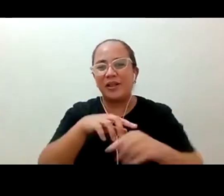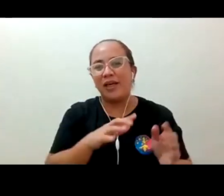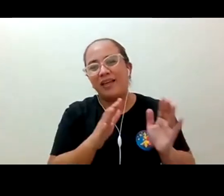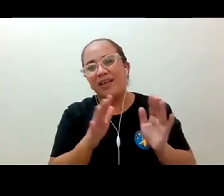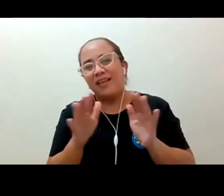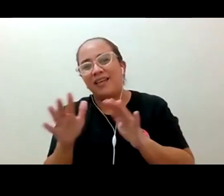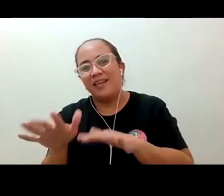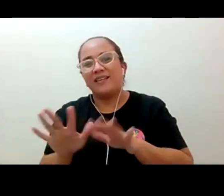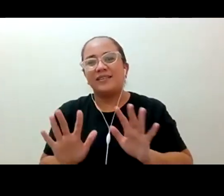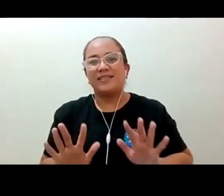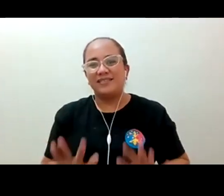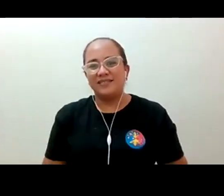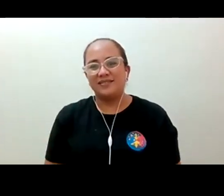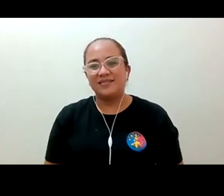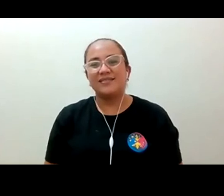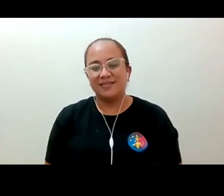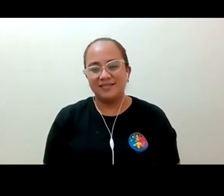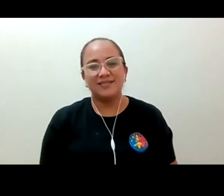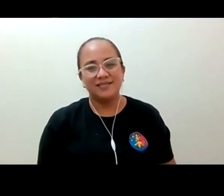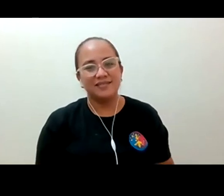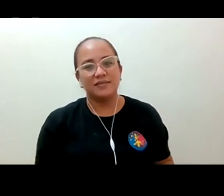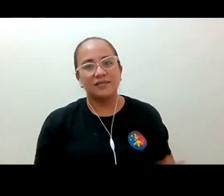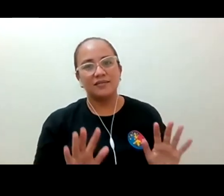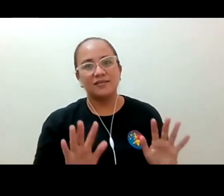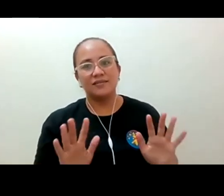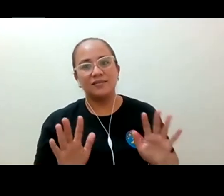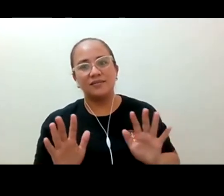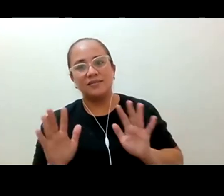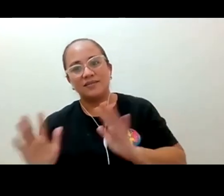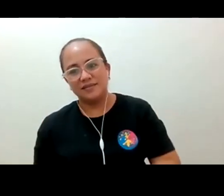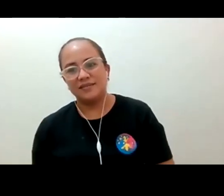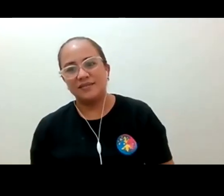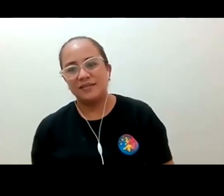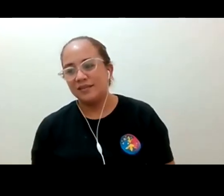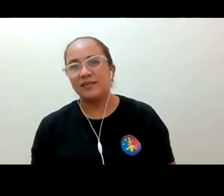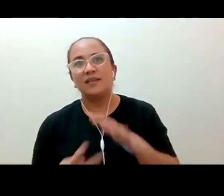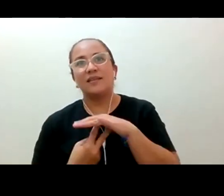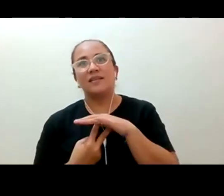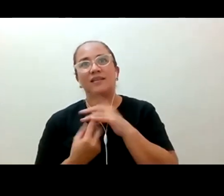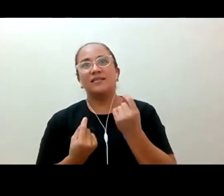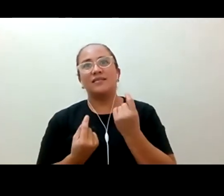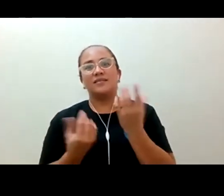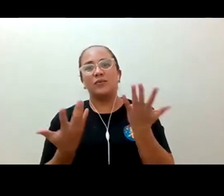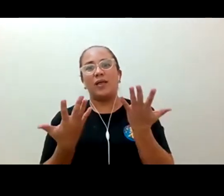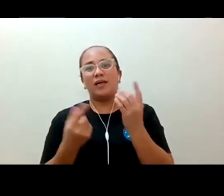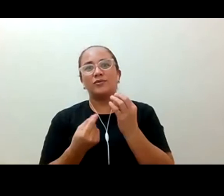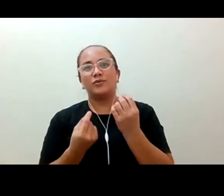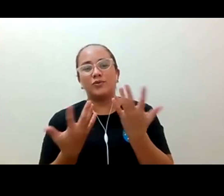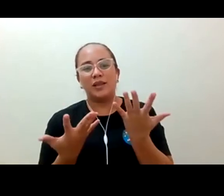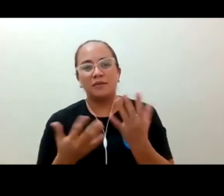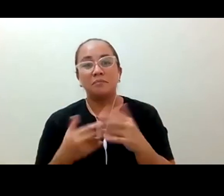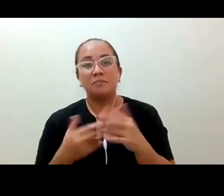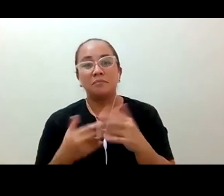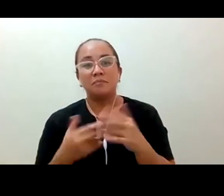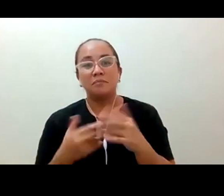your hands, Shaq is saying. Like in the sitting on your hands doing nothing. Doing nothing, yes. I'll be sitting